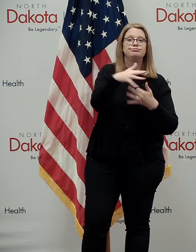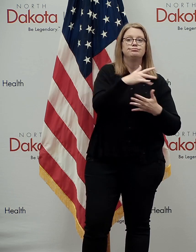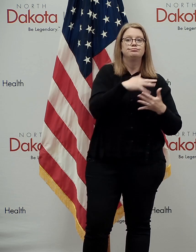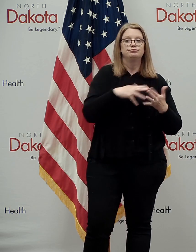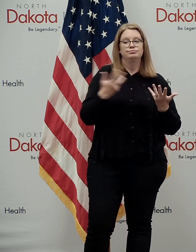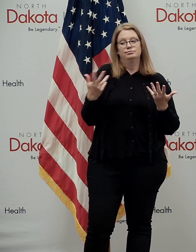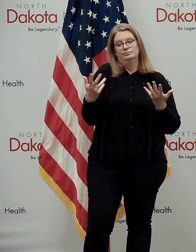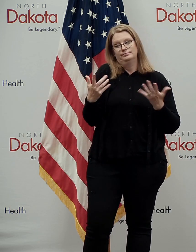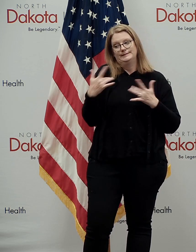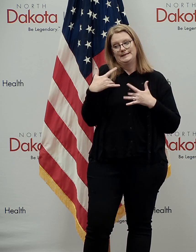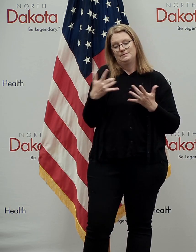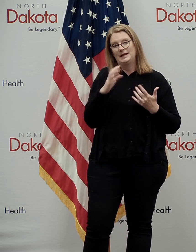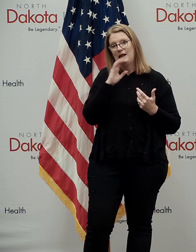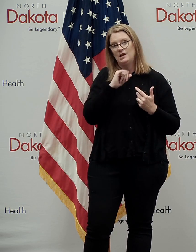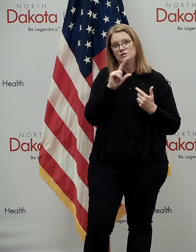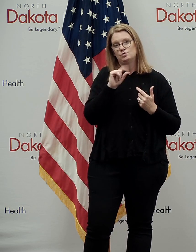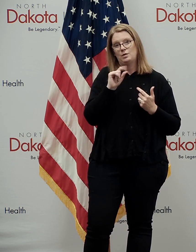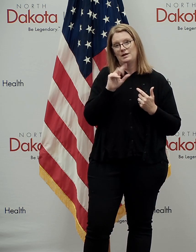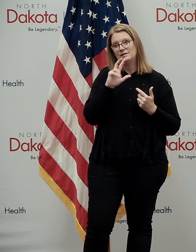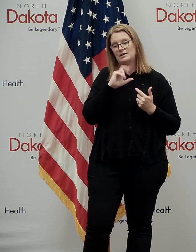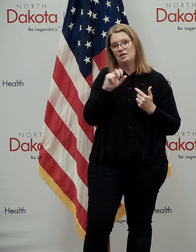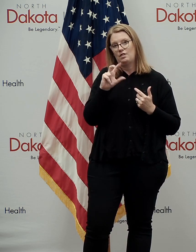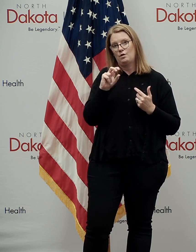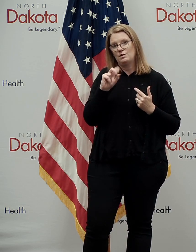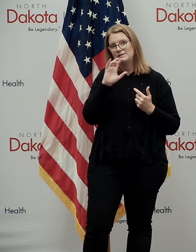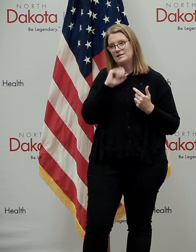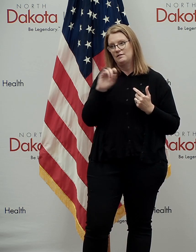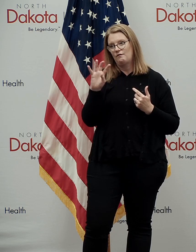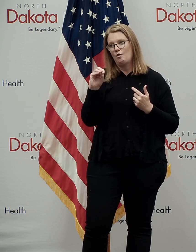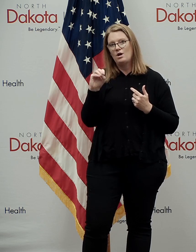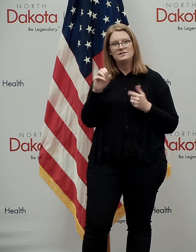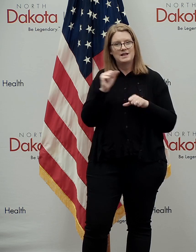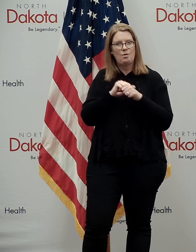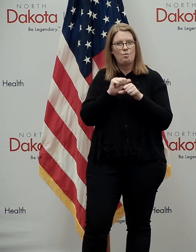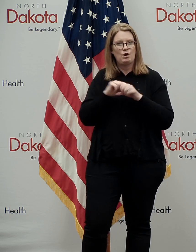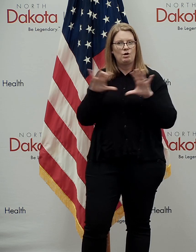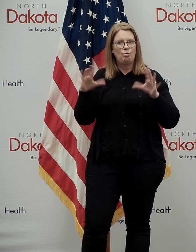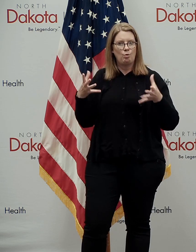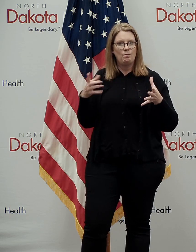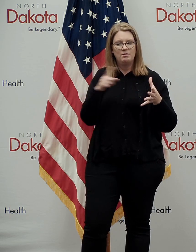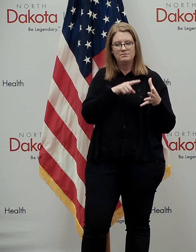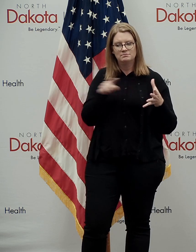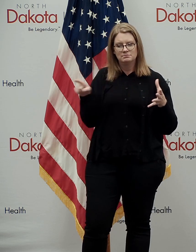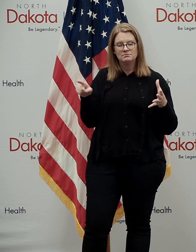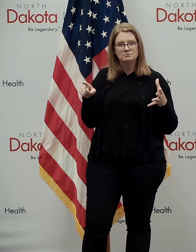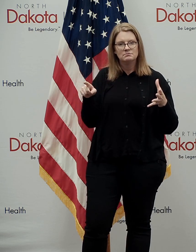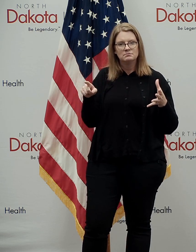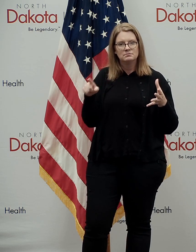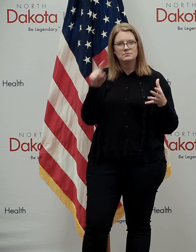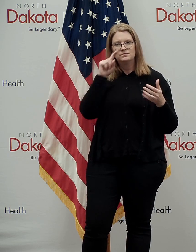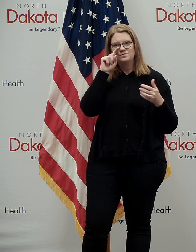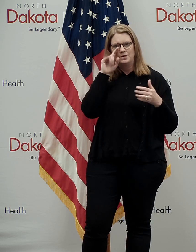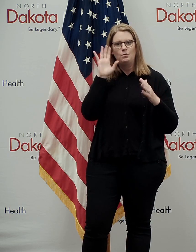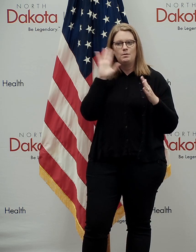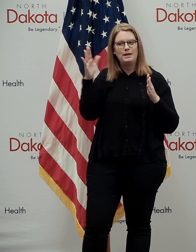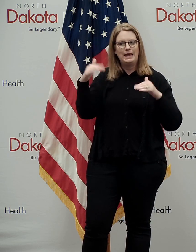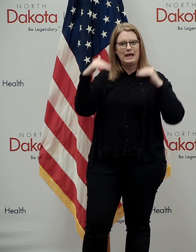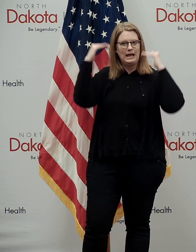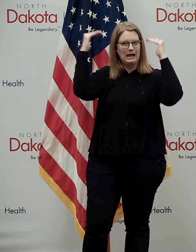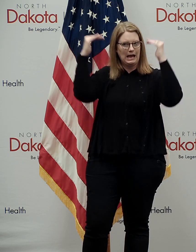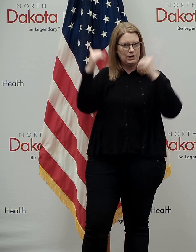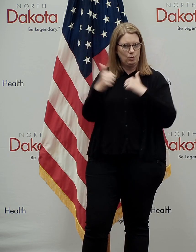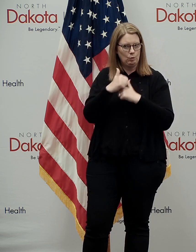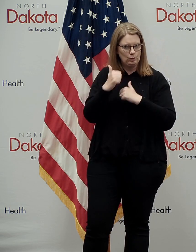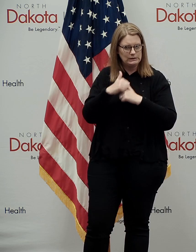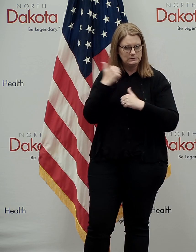individuals that are in their 20s, 30s, and 40s. It's the working group population of North Dakota. They're the ones that are going to be at the higher risk. I suspect that